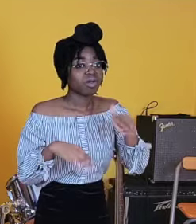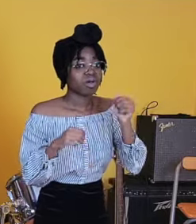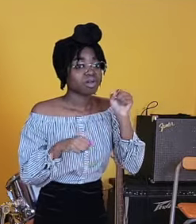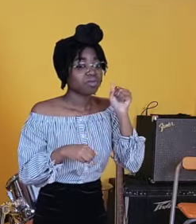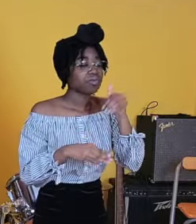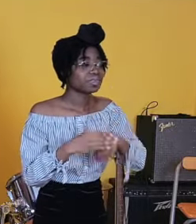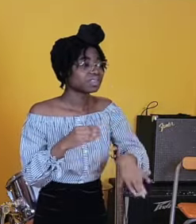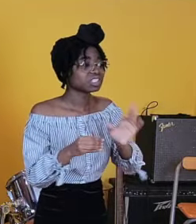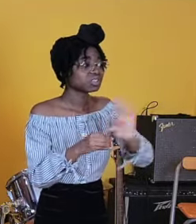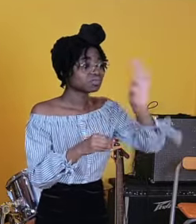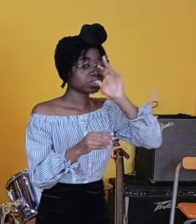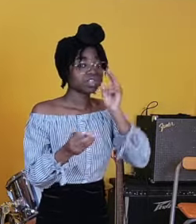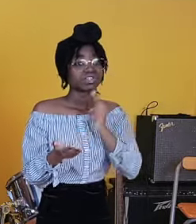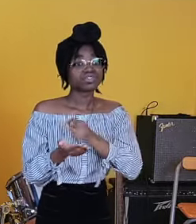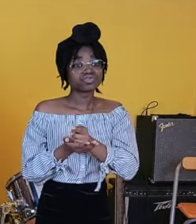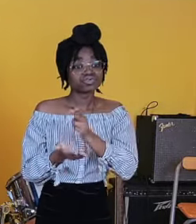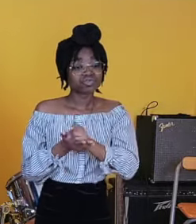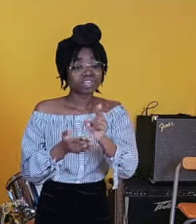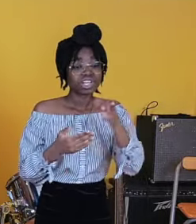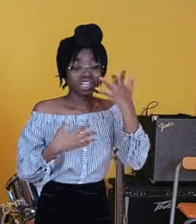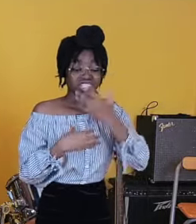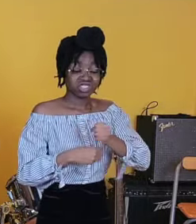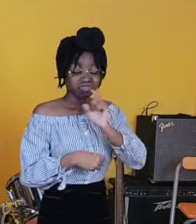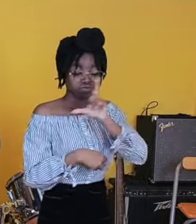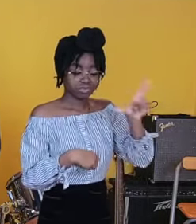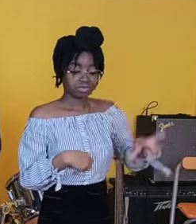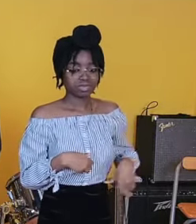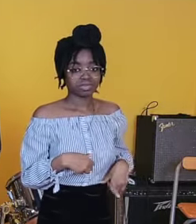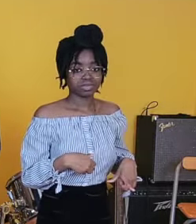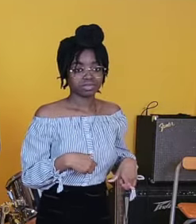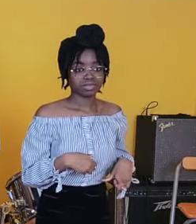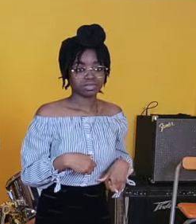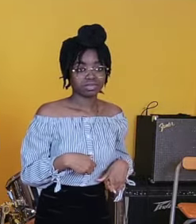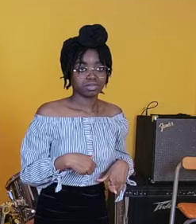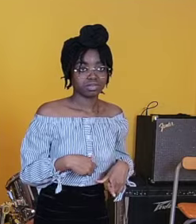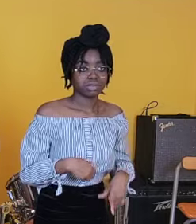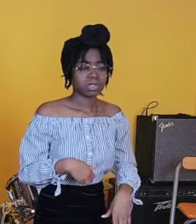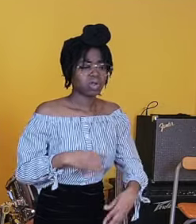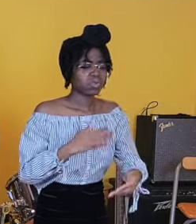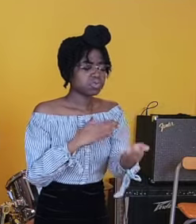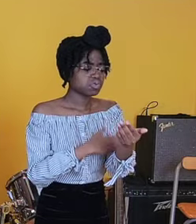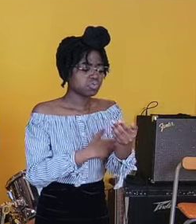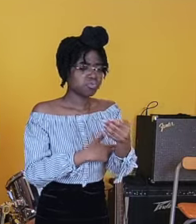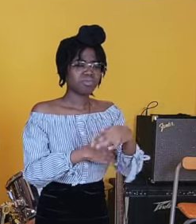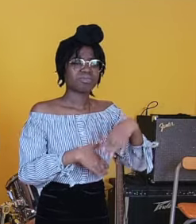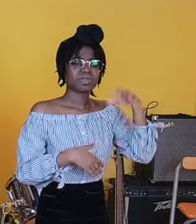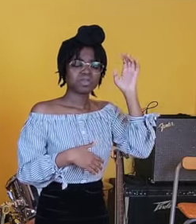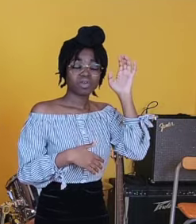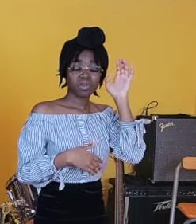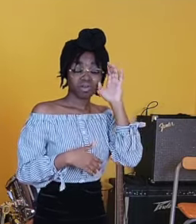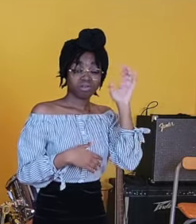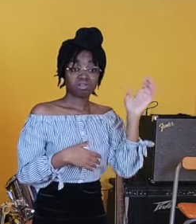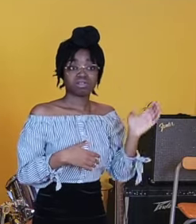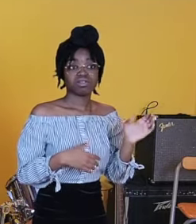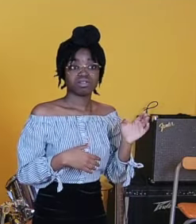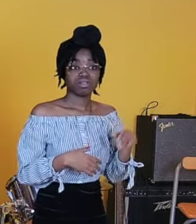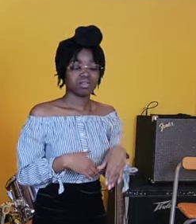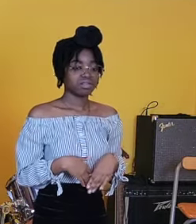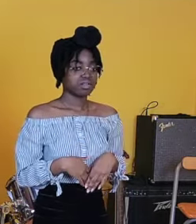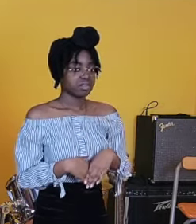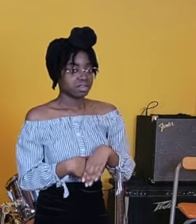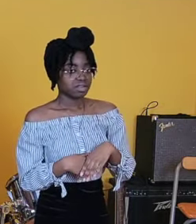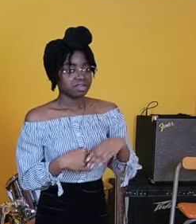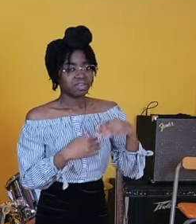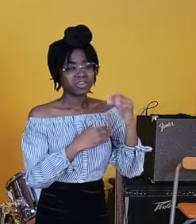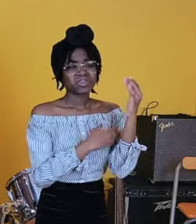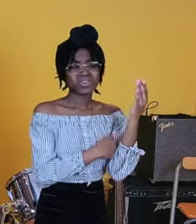Lord. So you heard the message this morning. There's a lesson that we can learn from Adam as